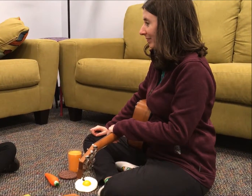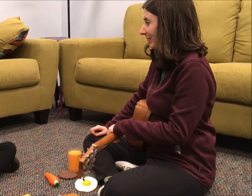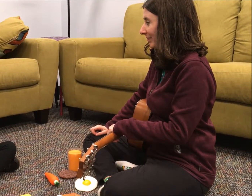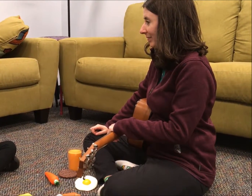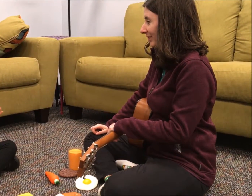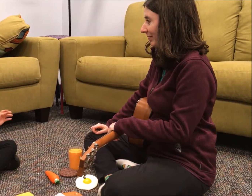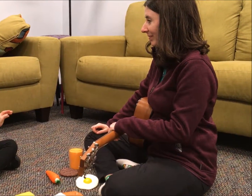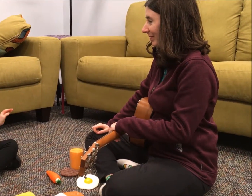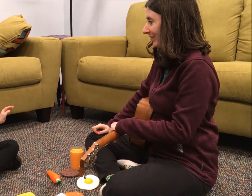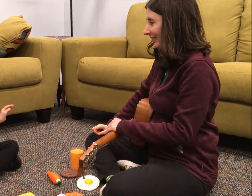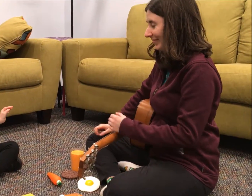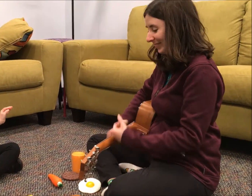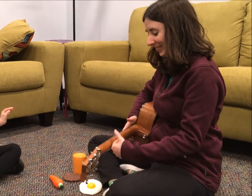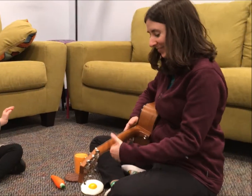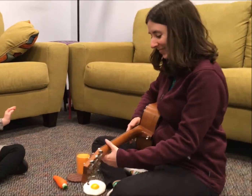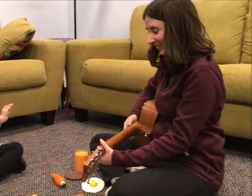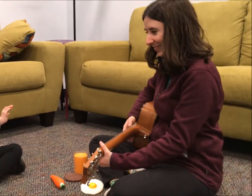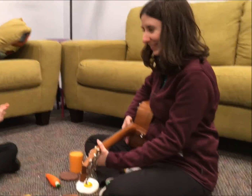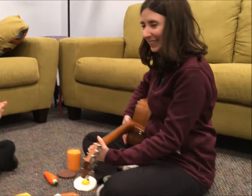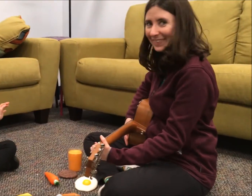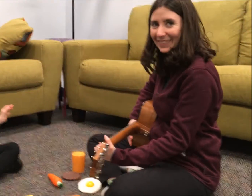What is this? Thanks for sharing.